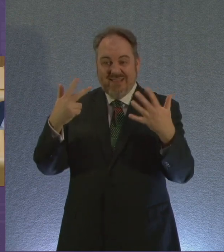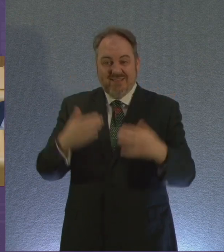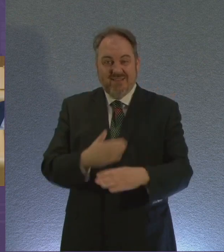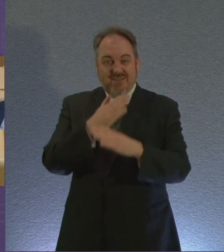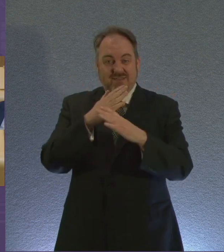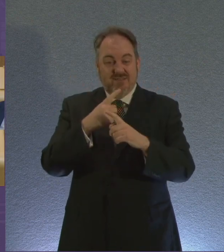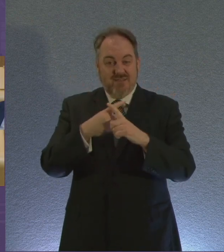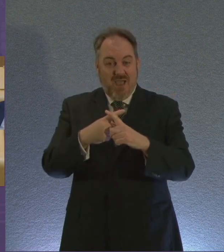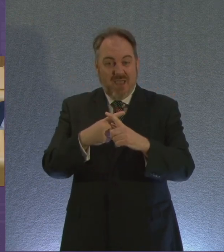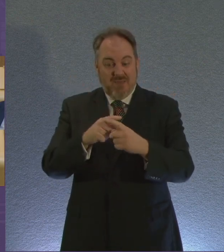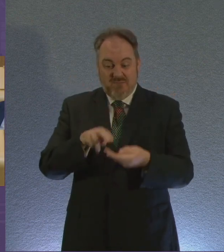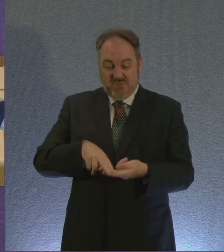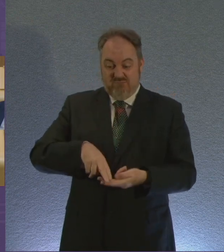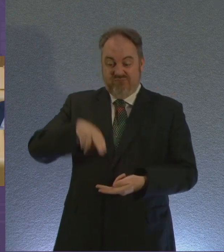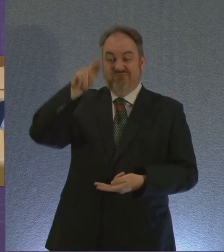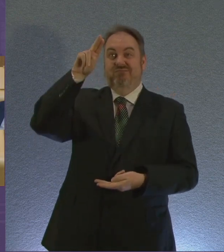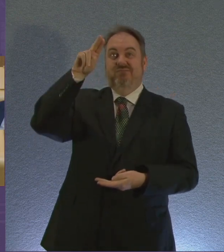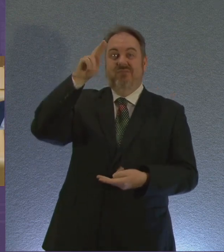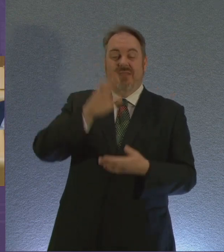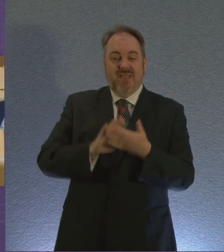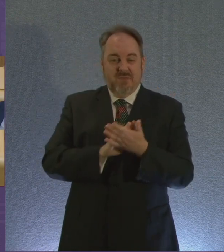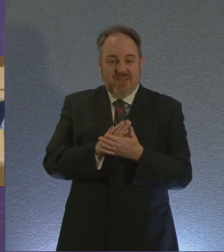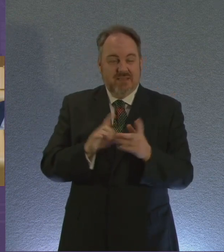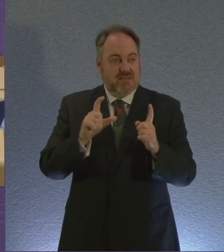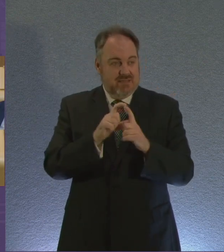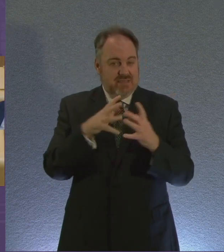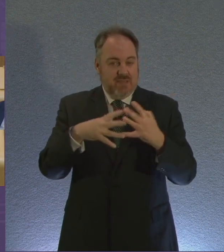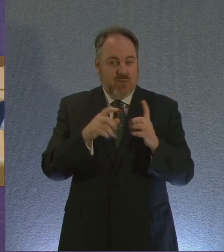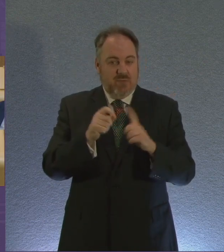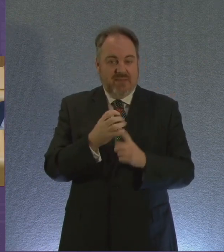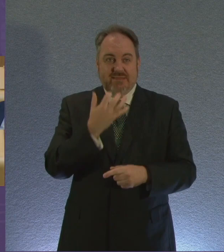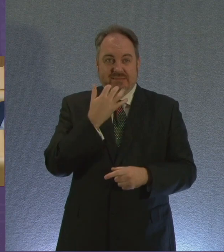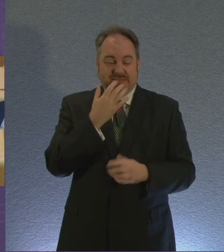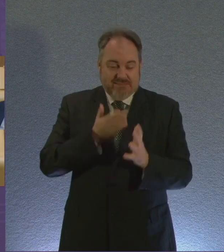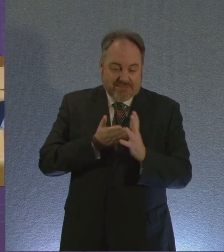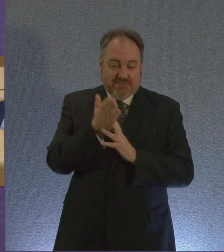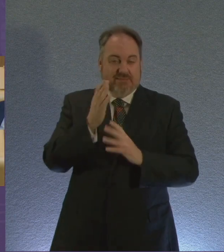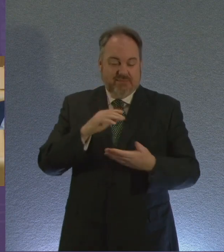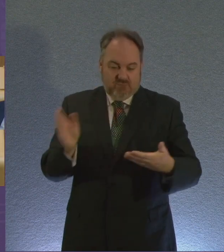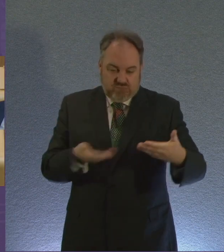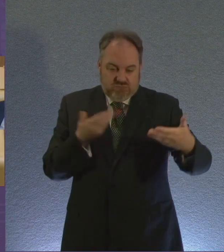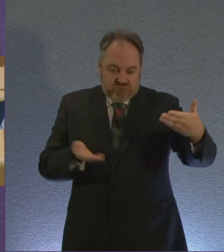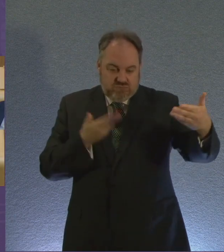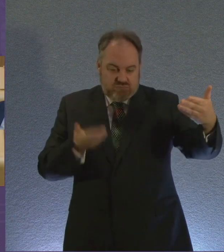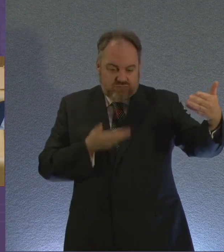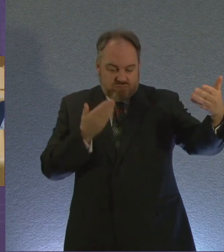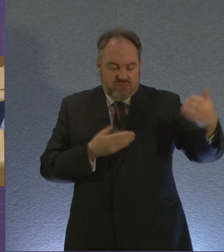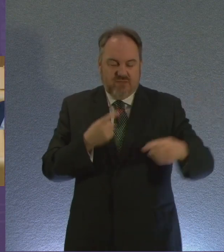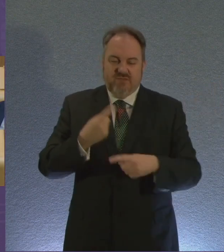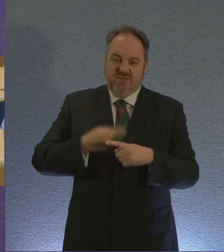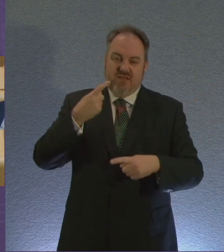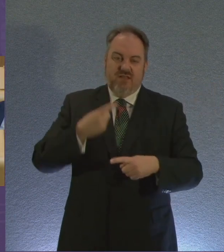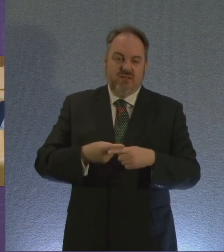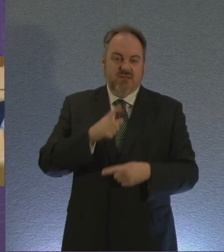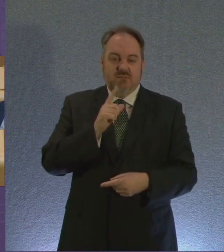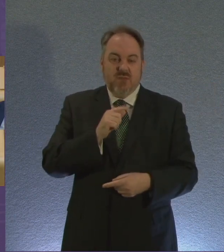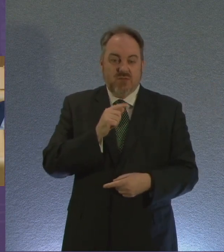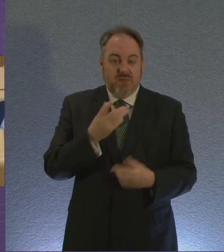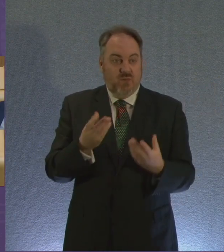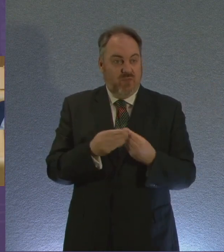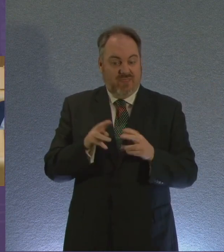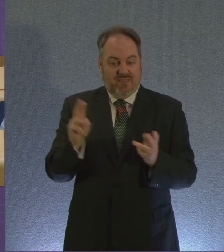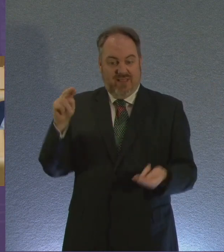that the staff in the DWP and elsewhere are doing to process those claims. But I understand that the Scottish Government